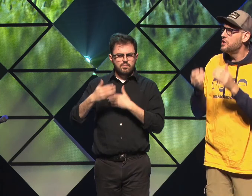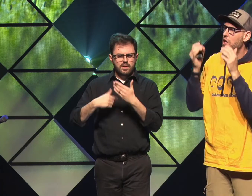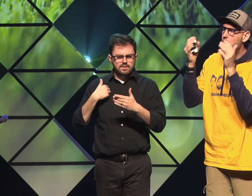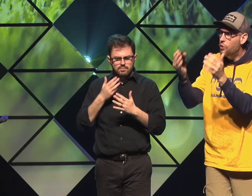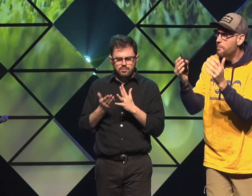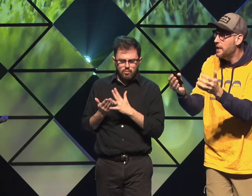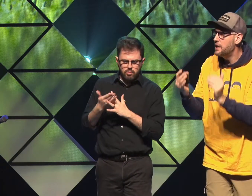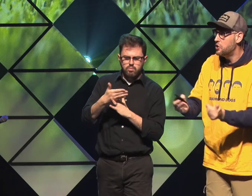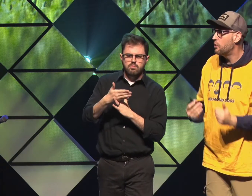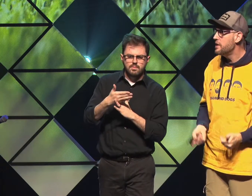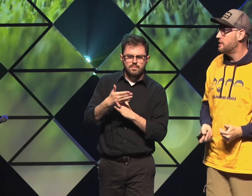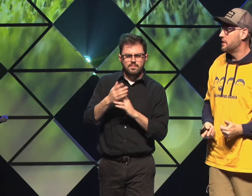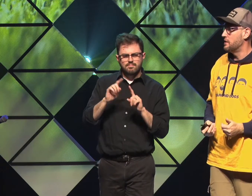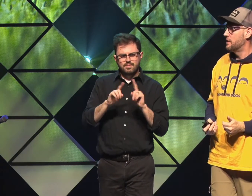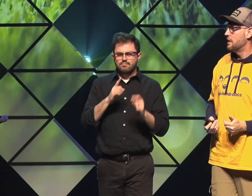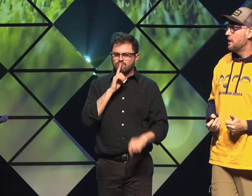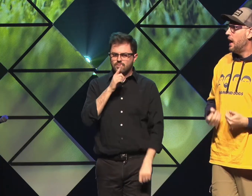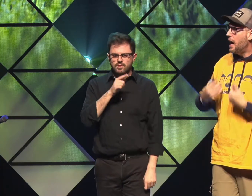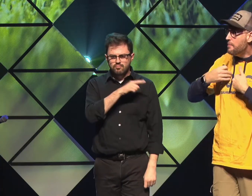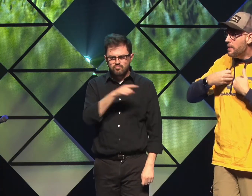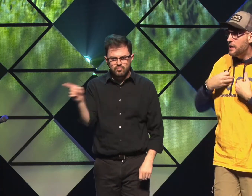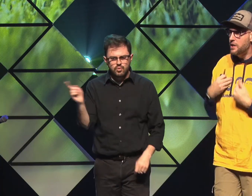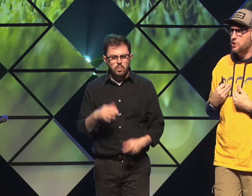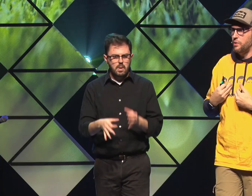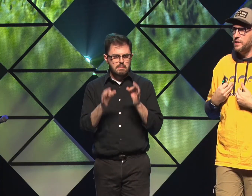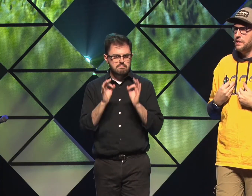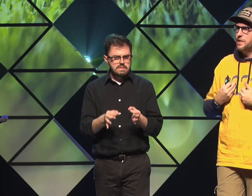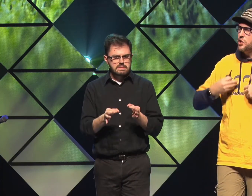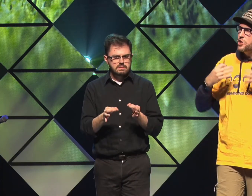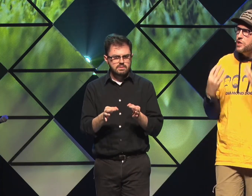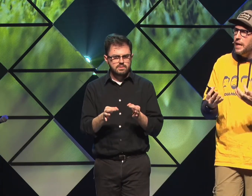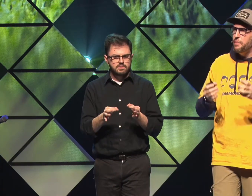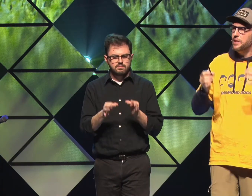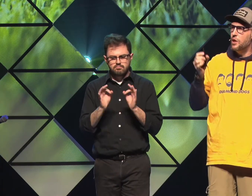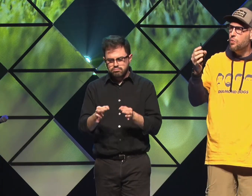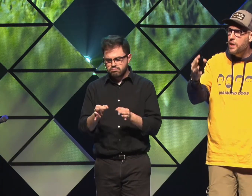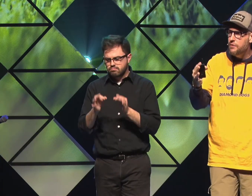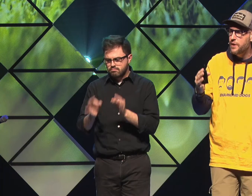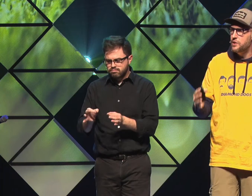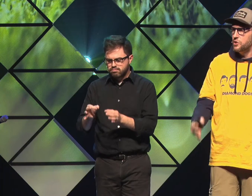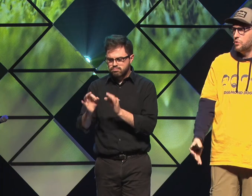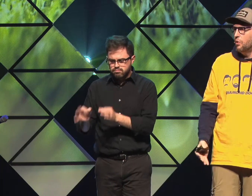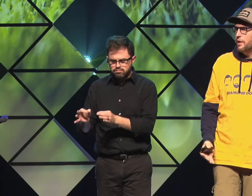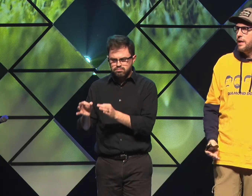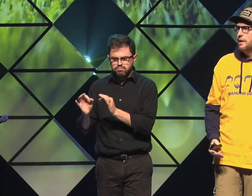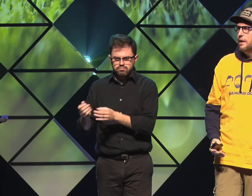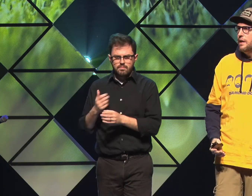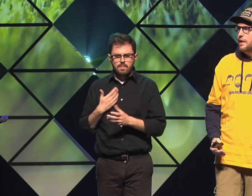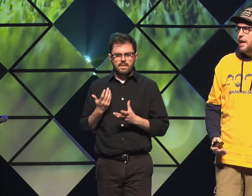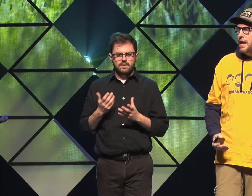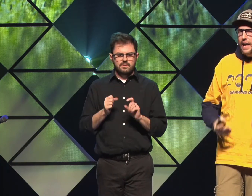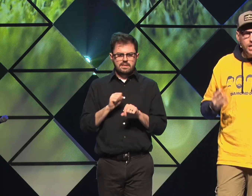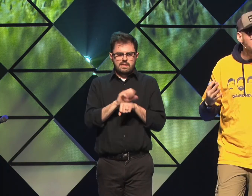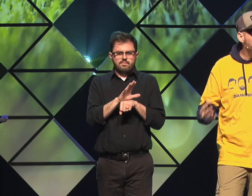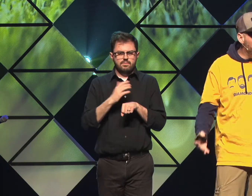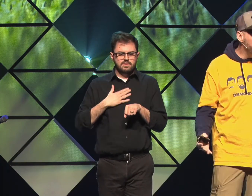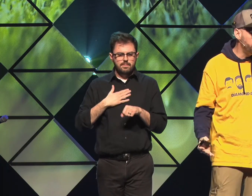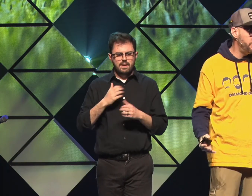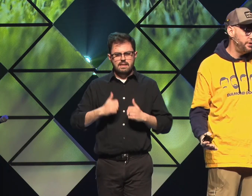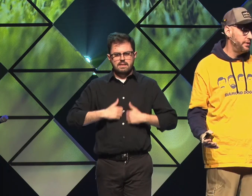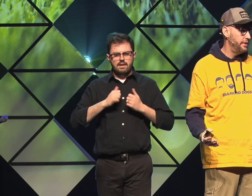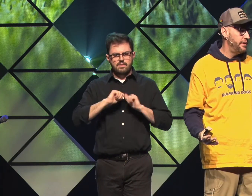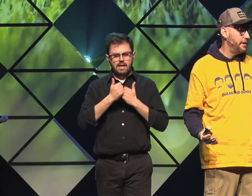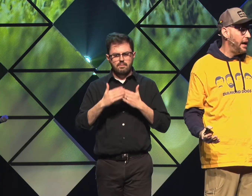truth is, you're making choices. I'm making choices that are shaping, that are weaving the story. And I can